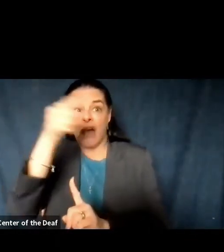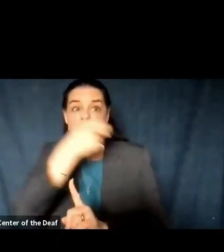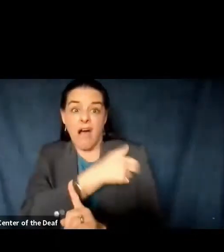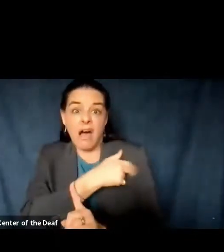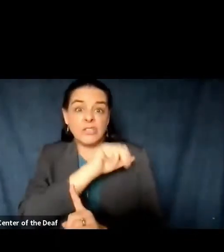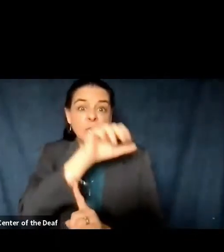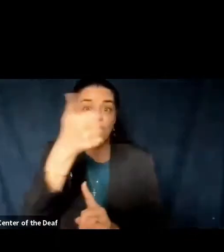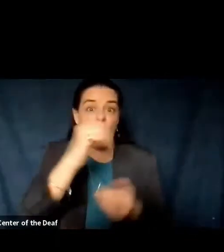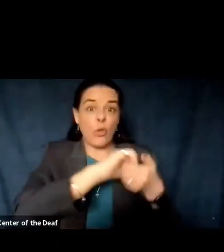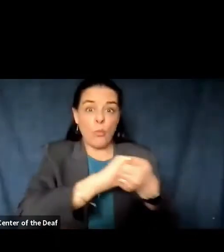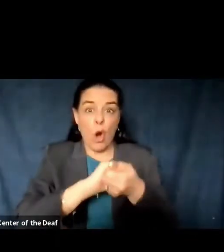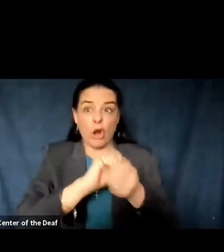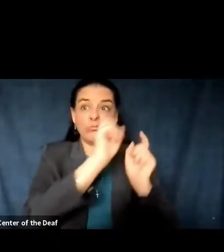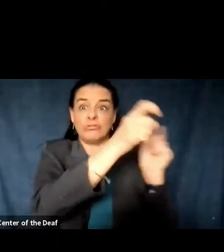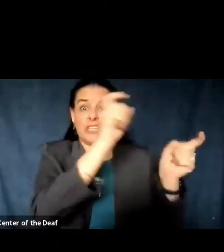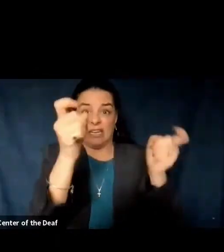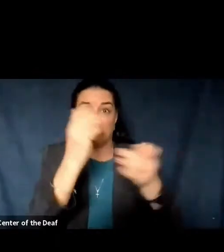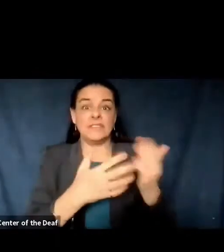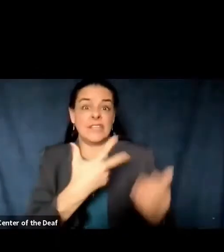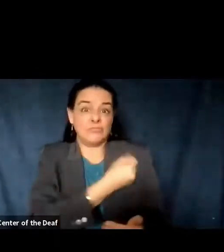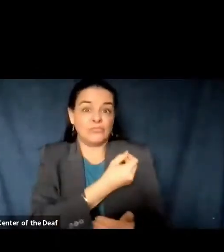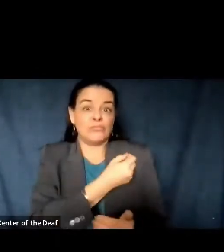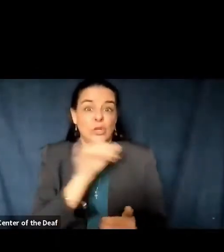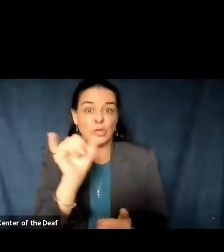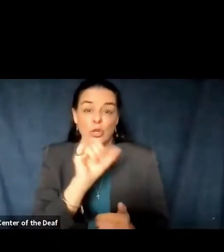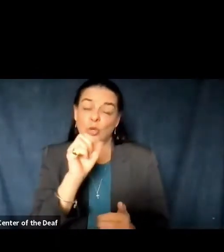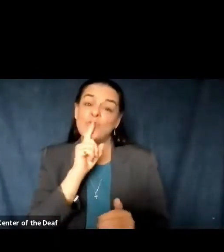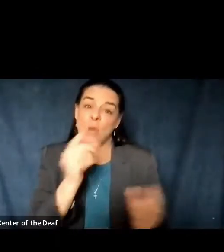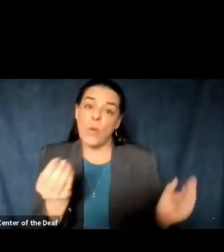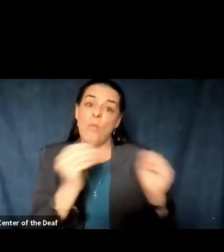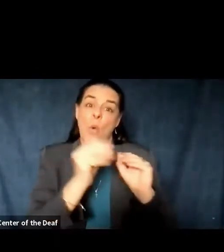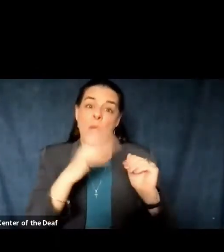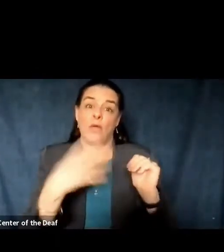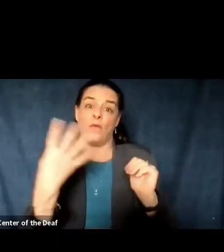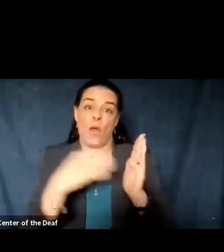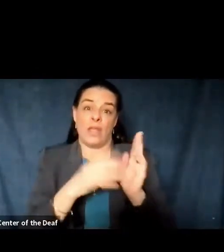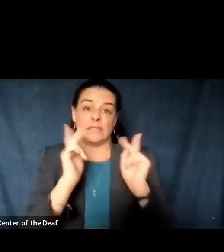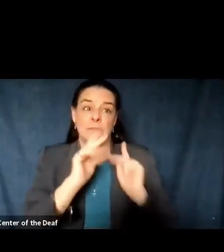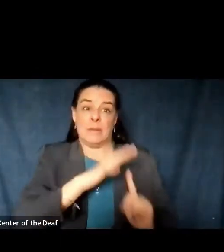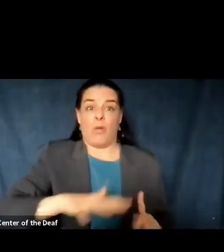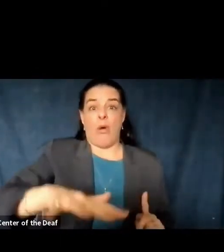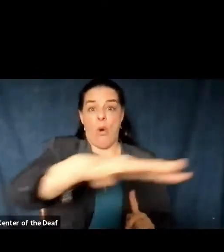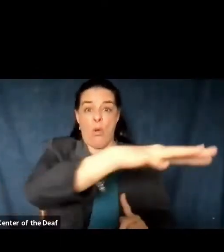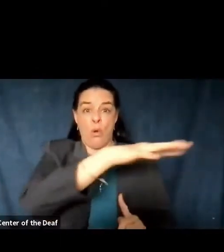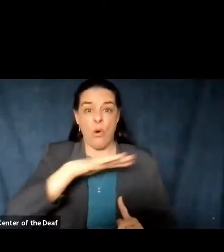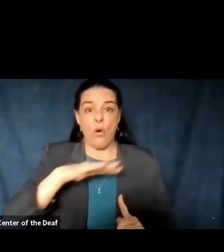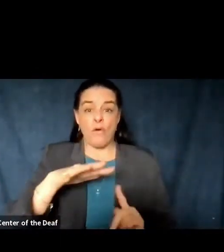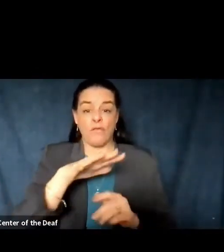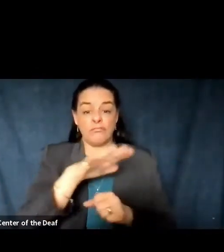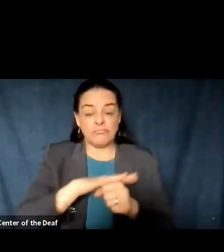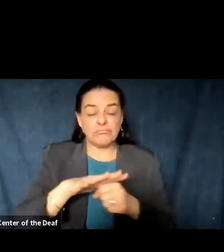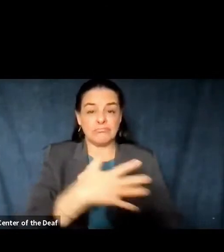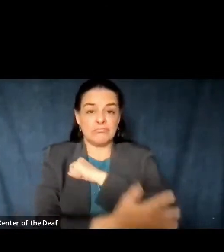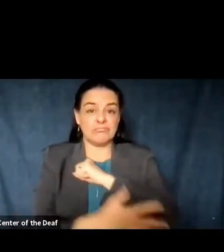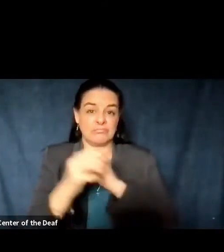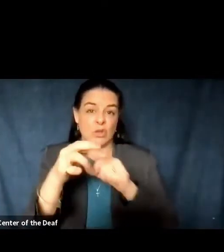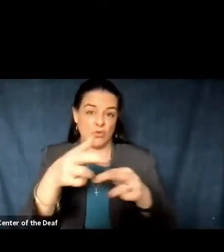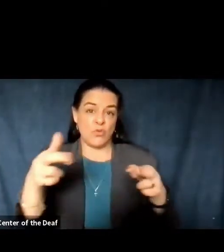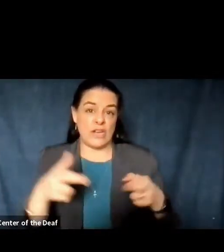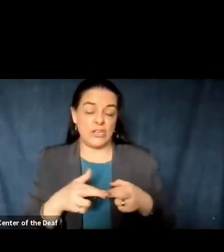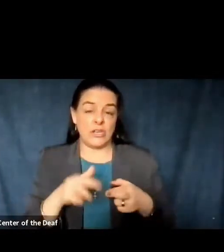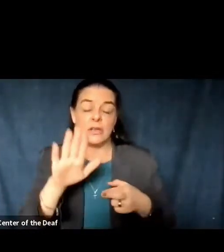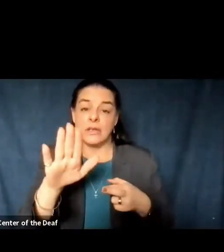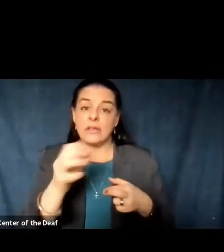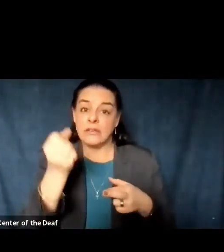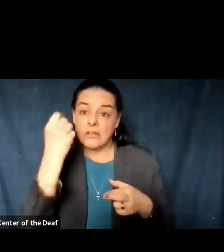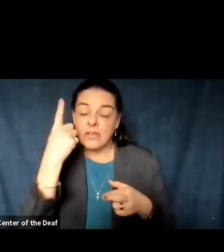other partners in the county and throughout the region. We want to assure you that everyone who wants vaccines will be